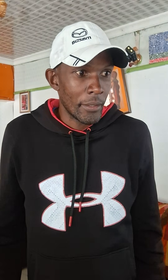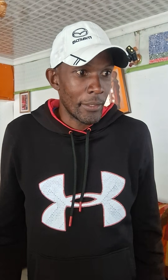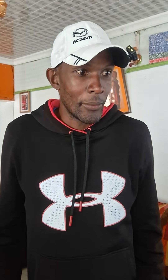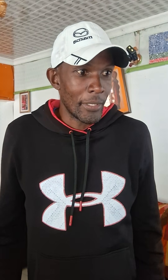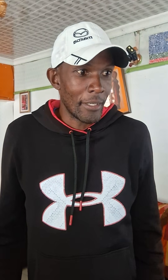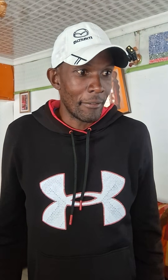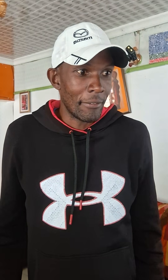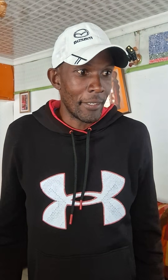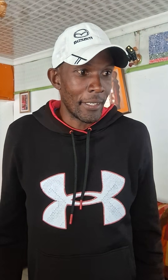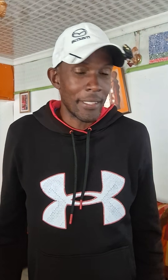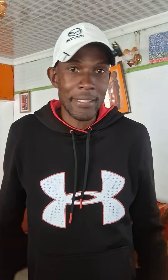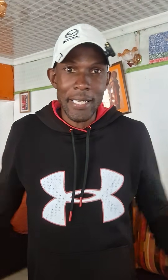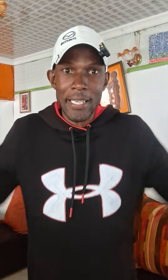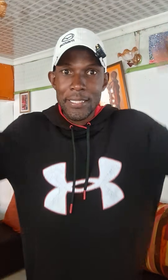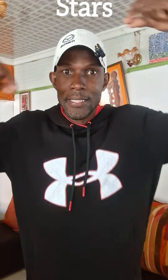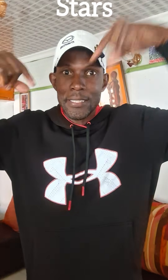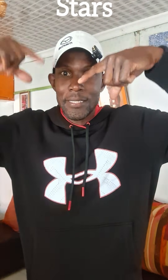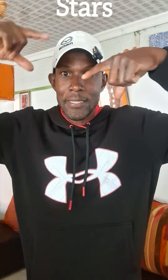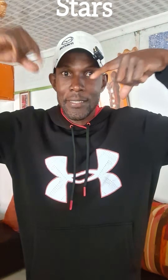Then we have stars,